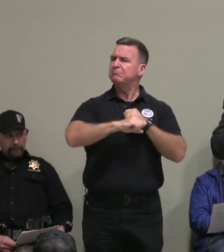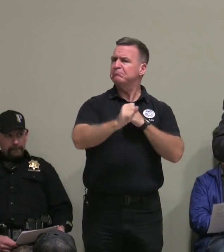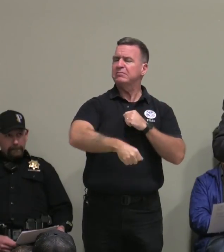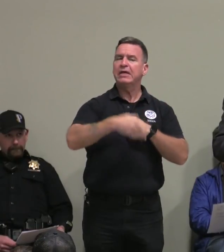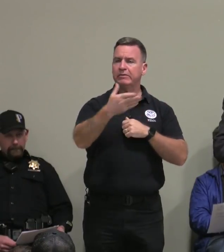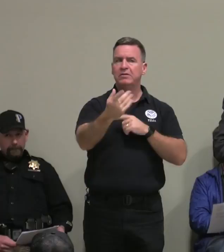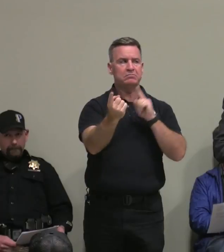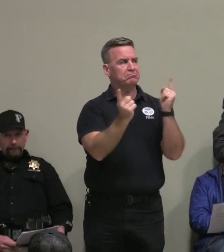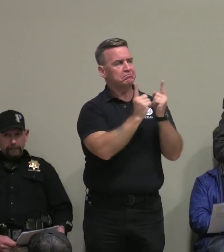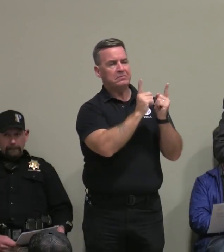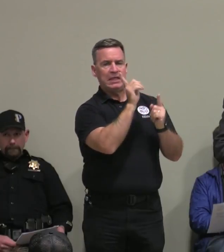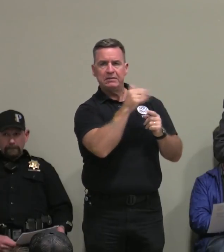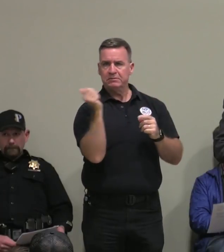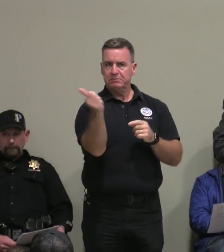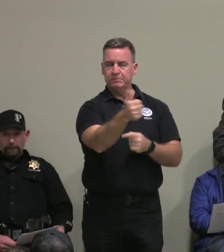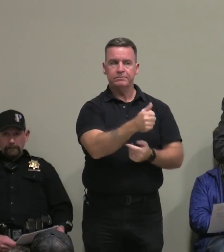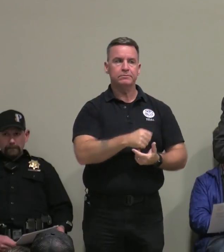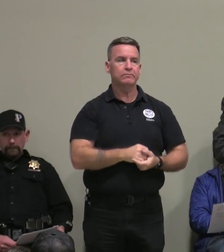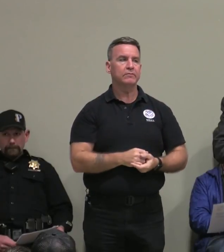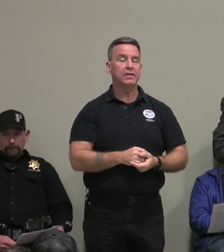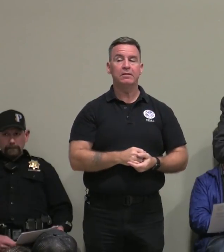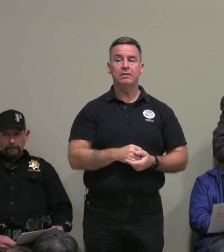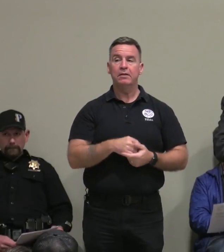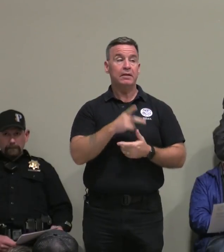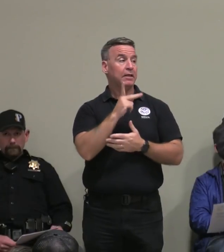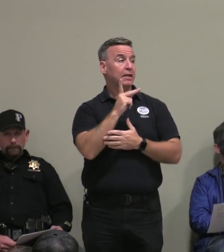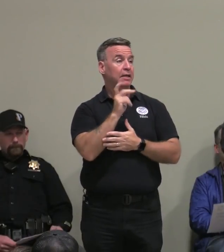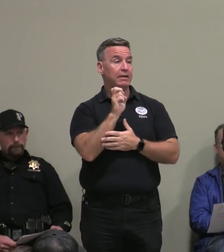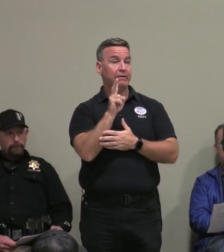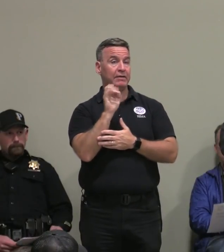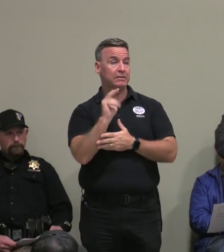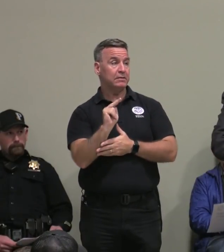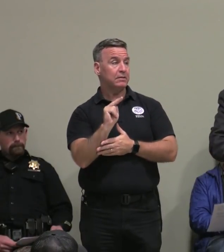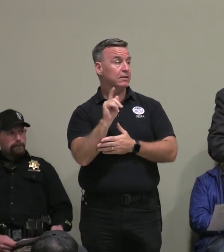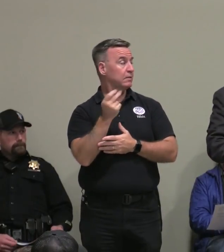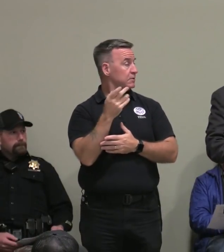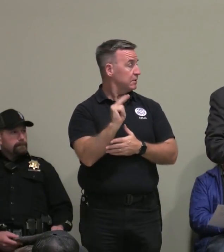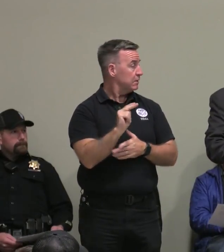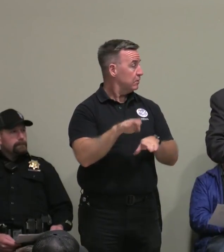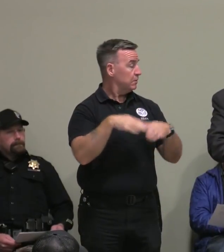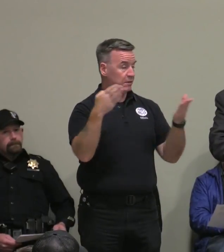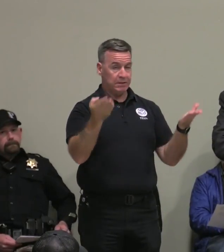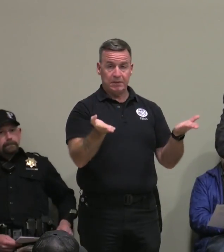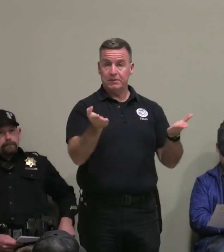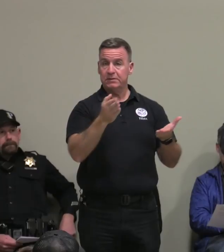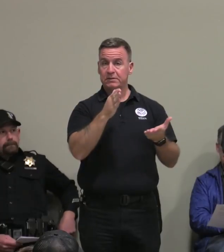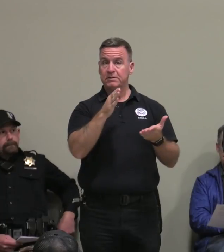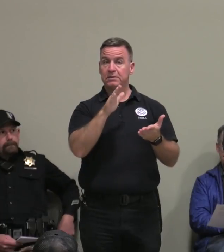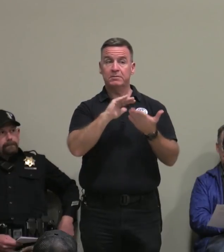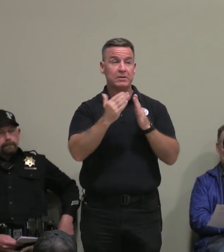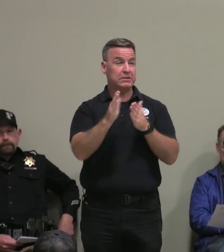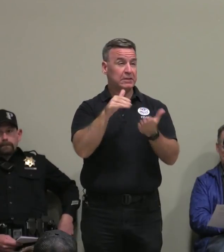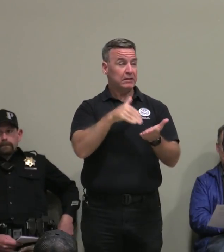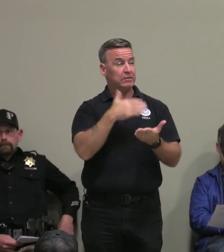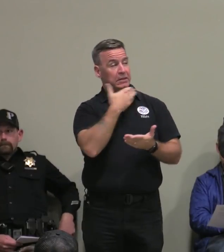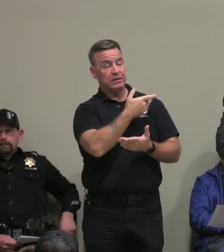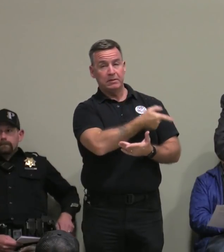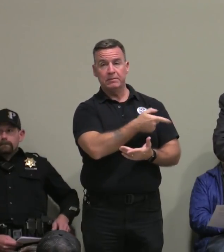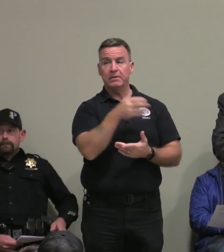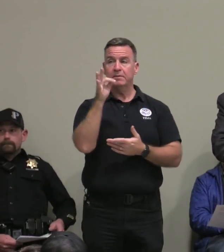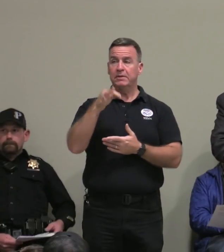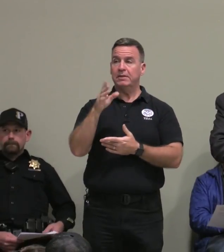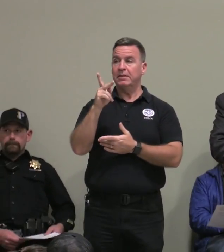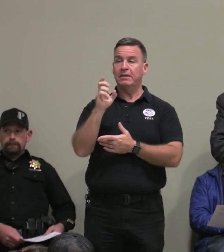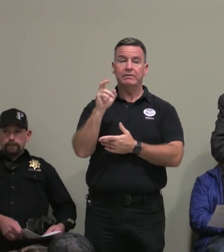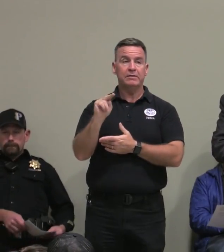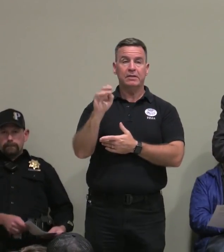I want to thank Kevin Thompson. Is he here? He opened the Southside Community Center tonight. I don't see him, but thank you to him, Pastor Kevin